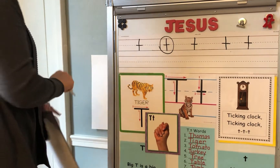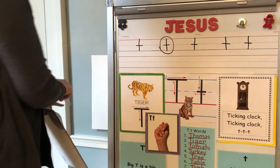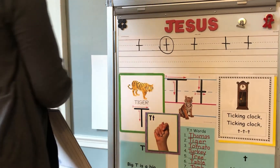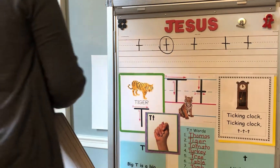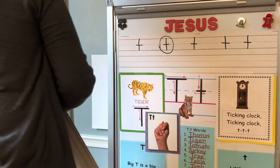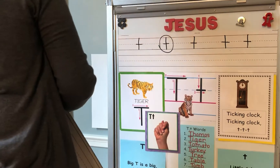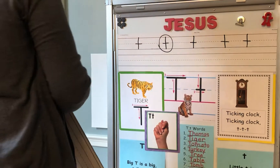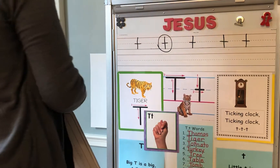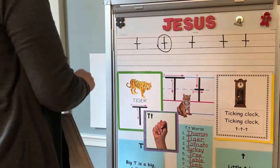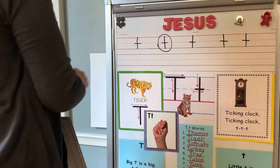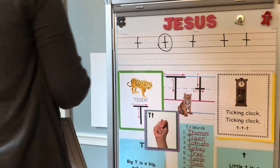Now I'd like you to erase.